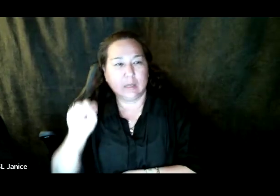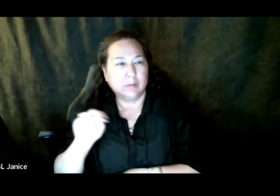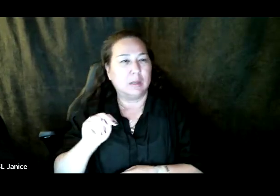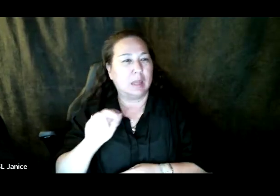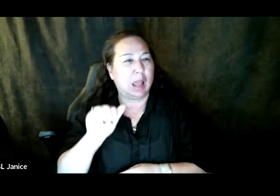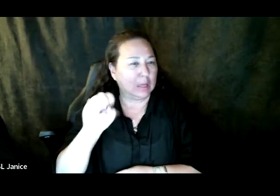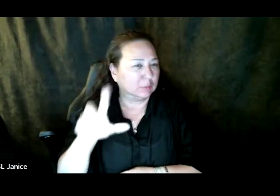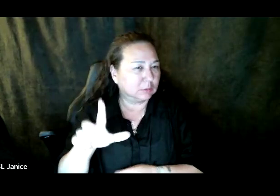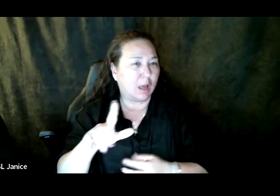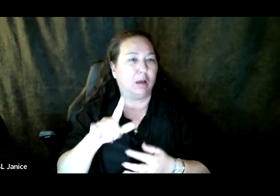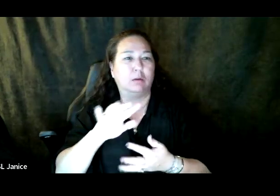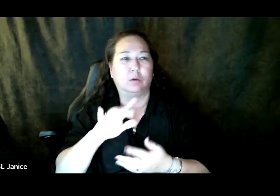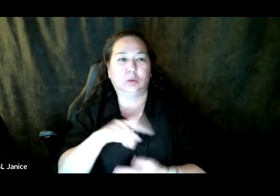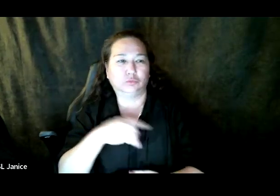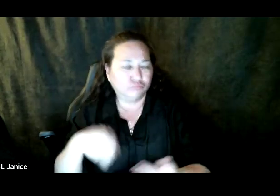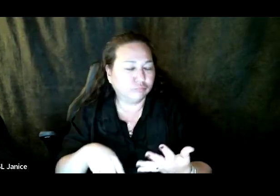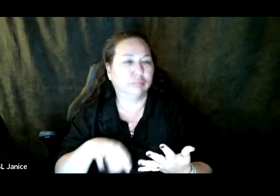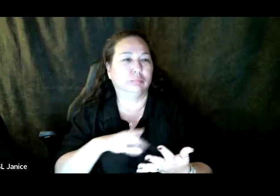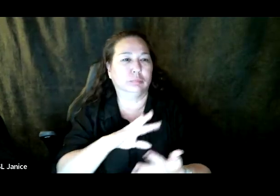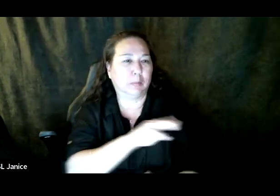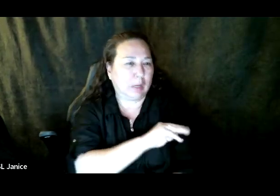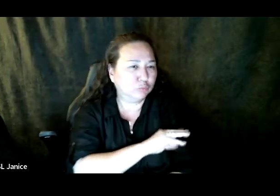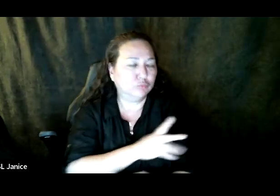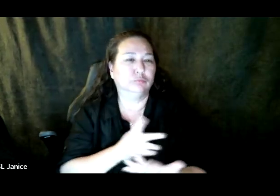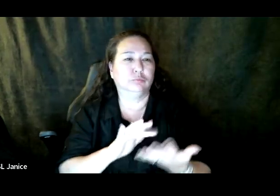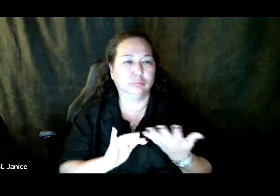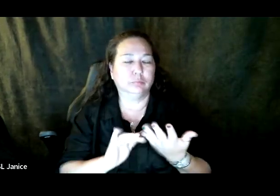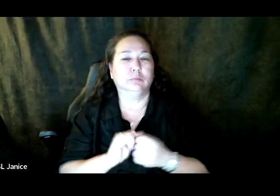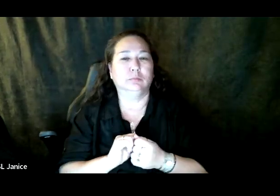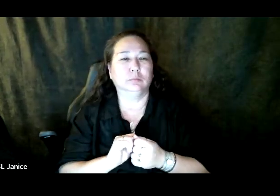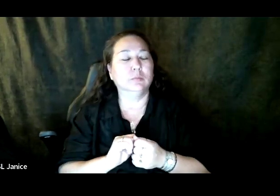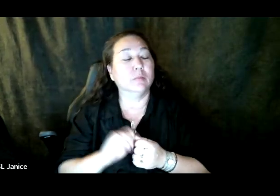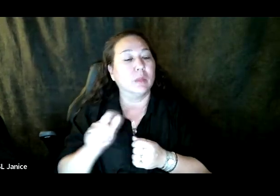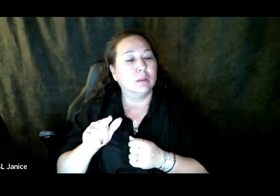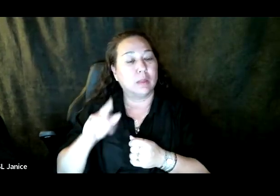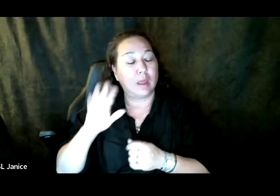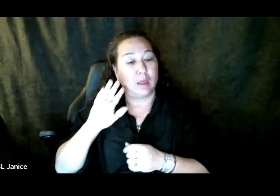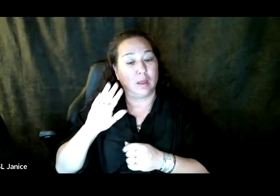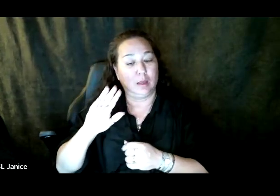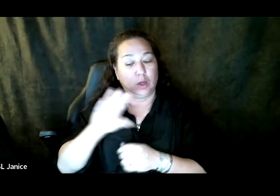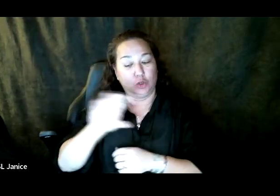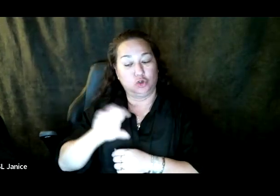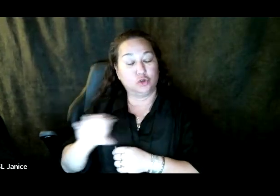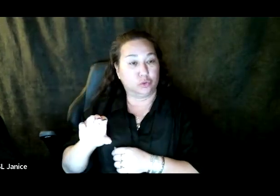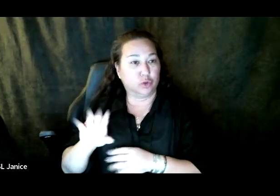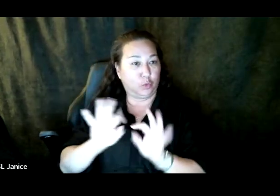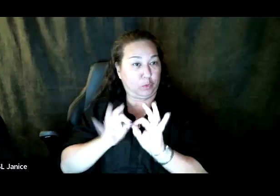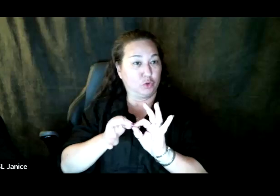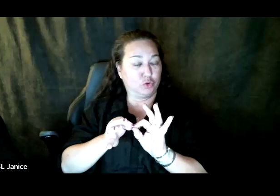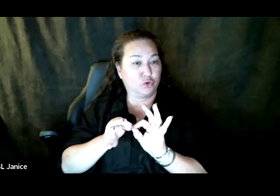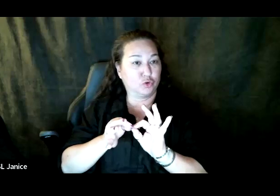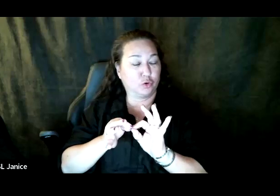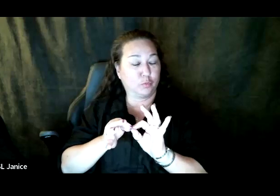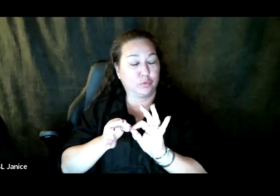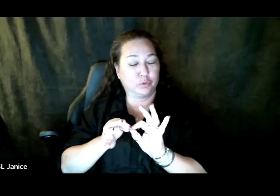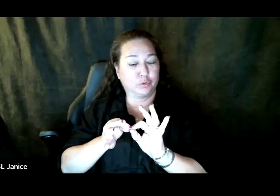Sign Language. The Zoom interpretation feature has been activated. Zoom participants should click the